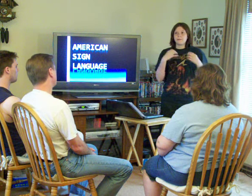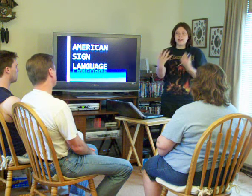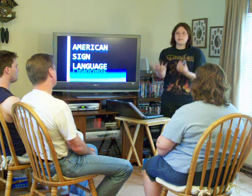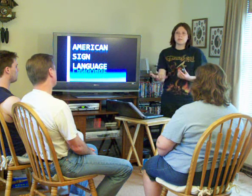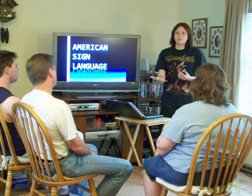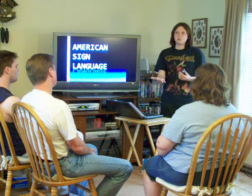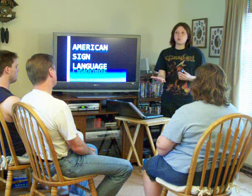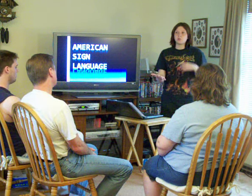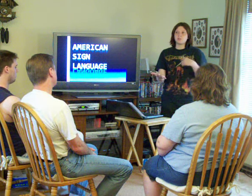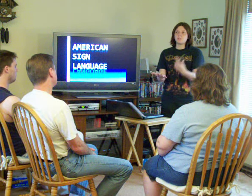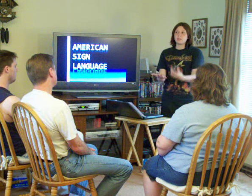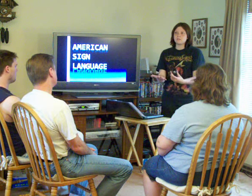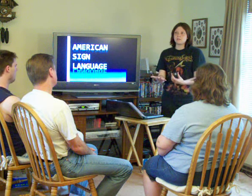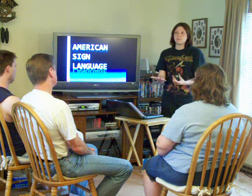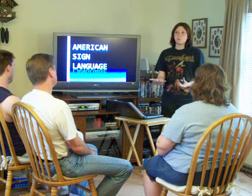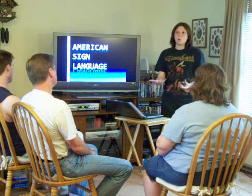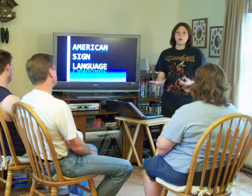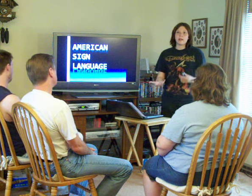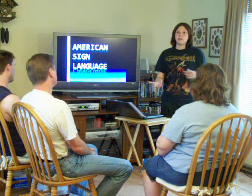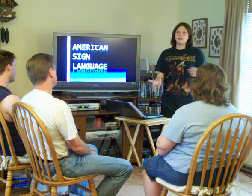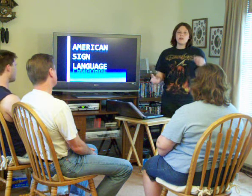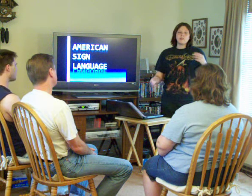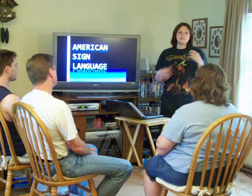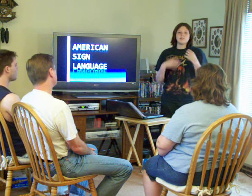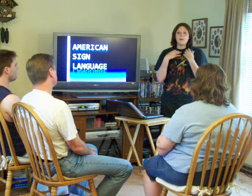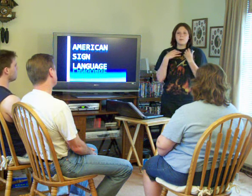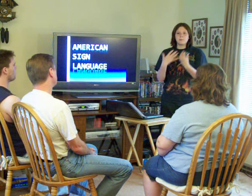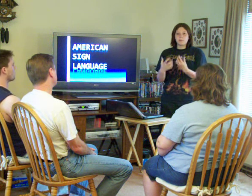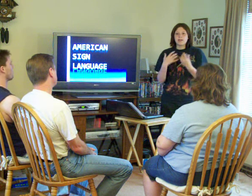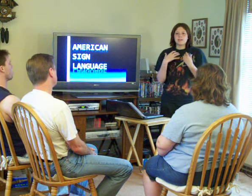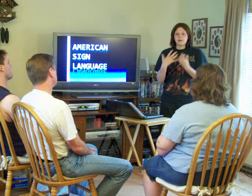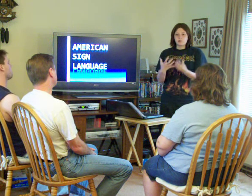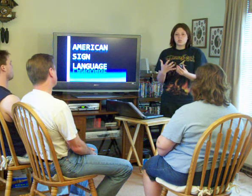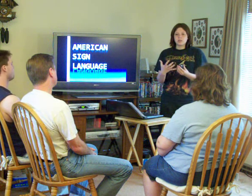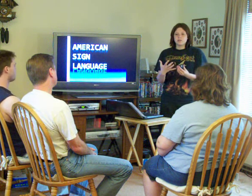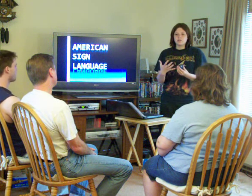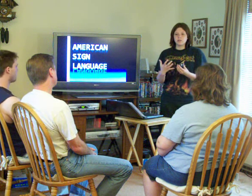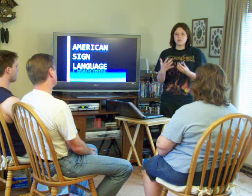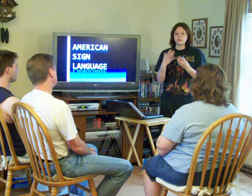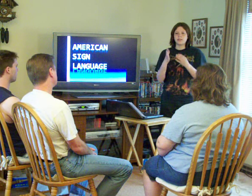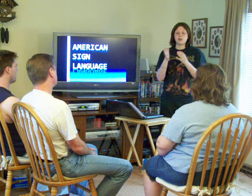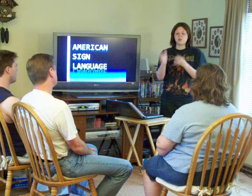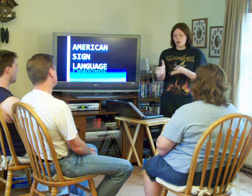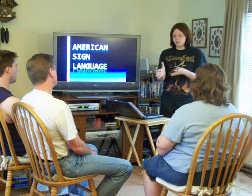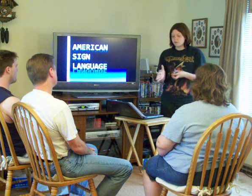asking the person to explain something more, and that's not what your body language is getting across to this